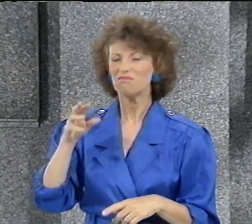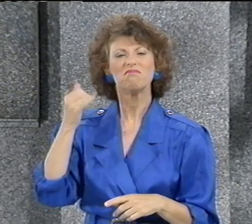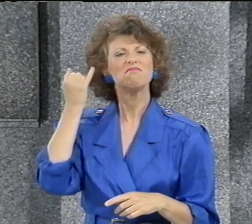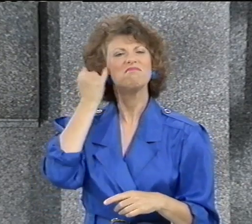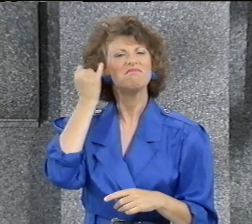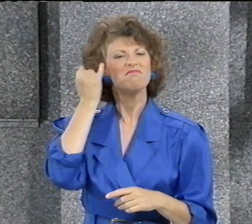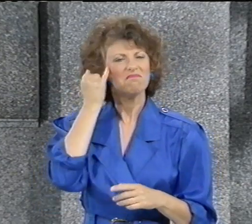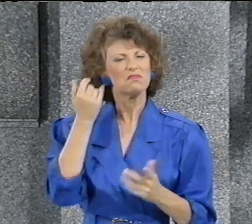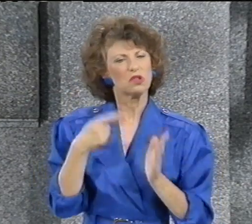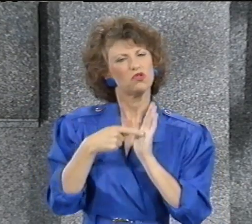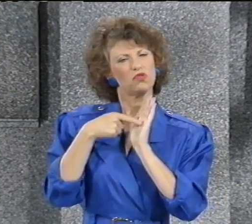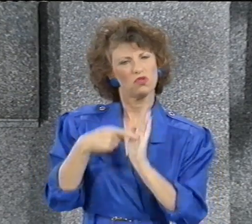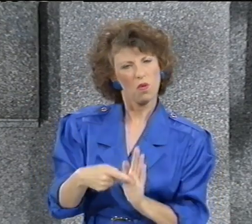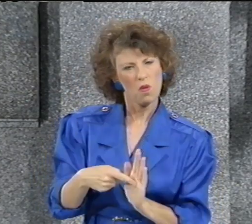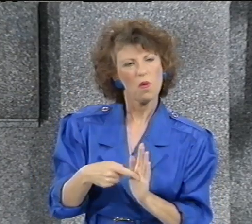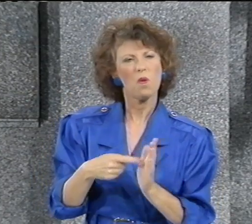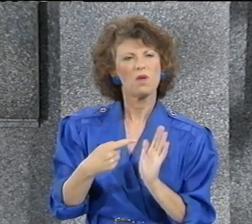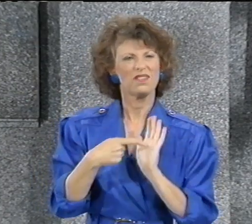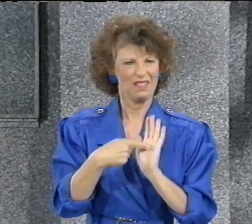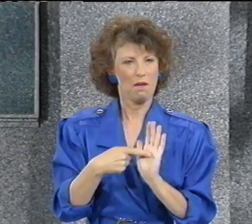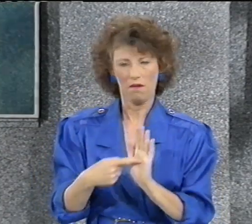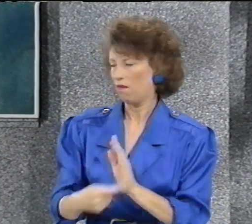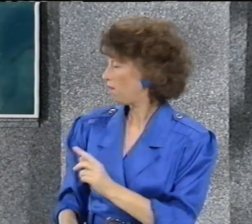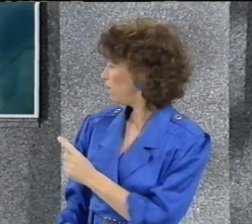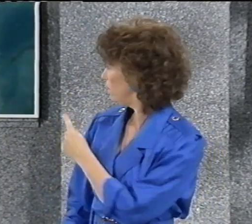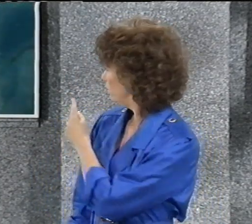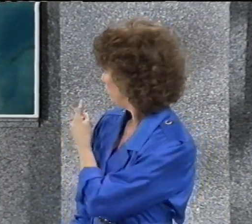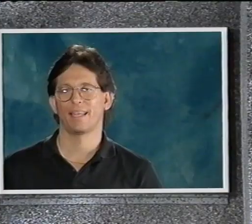they fingerspell sometimes. Let me show you some examples.